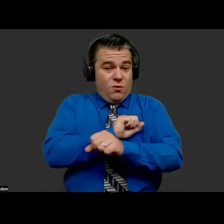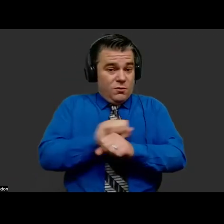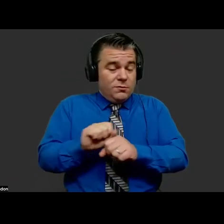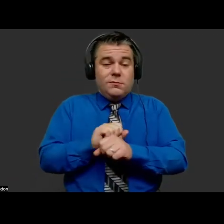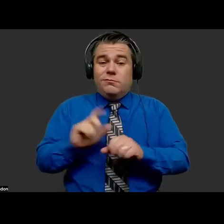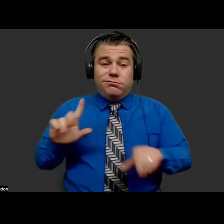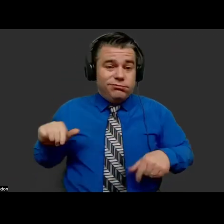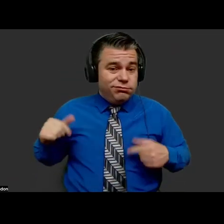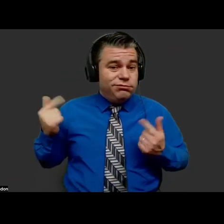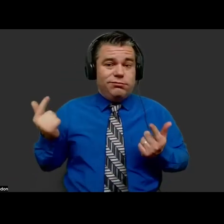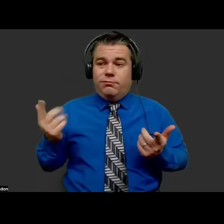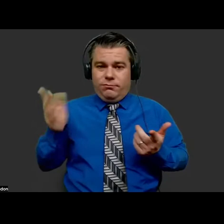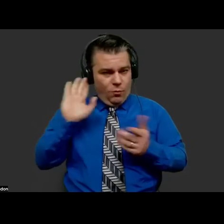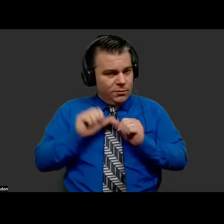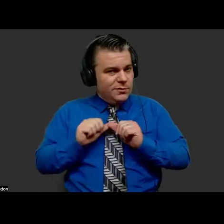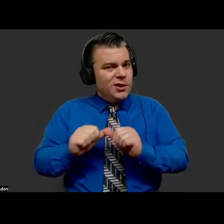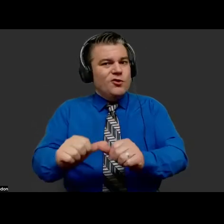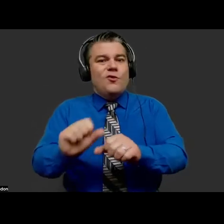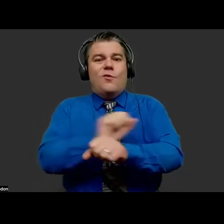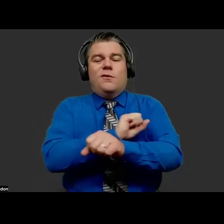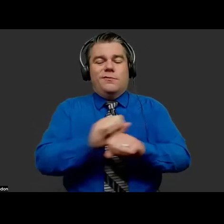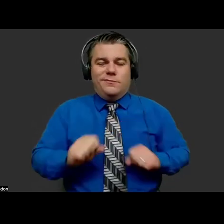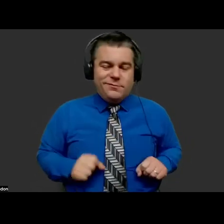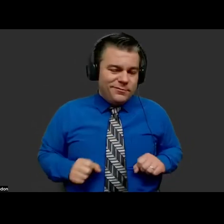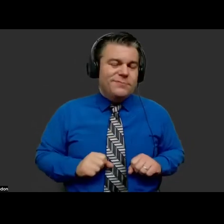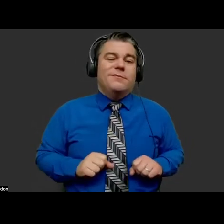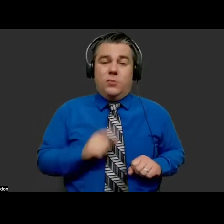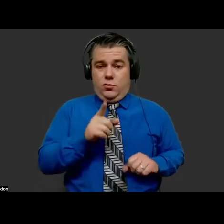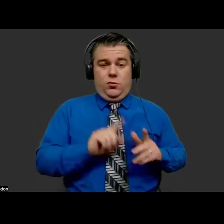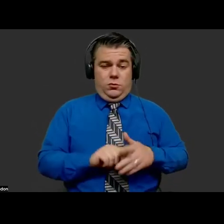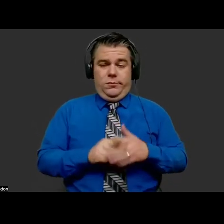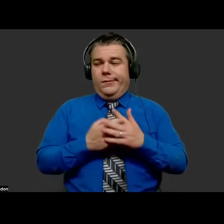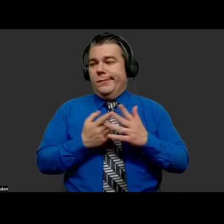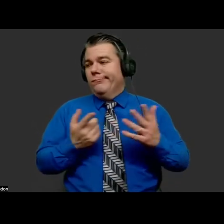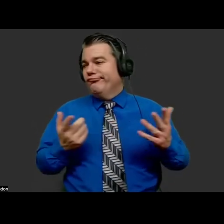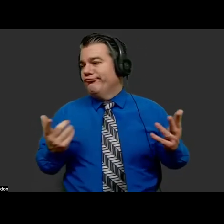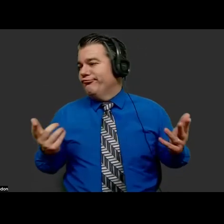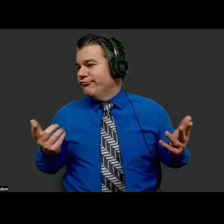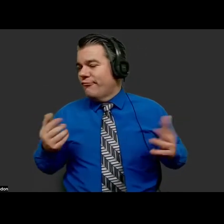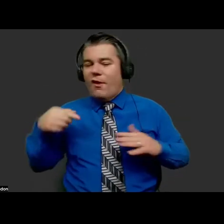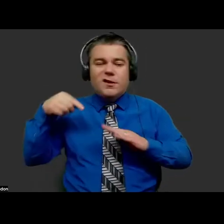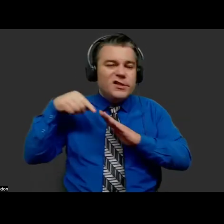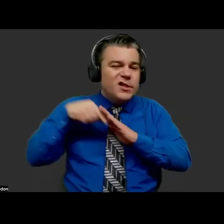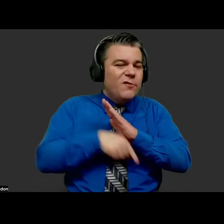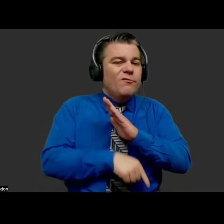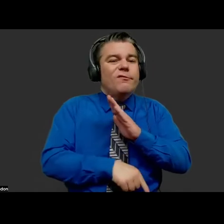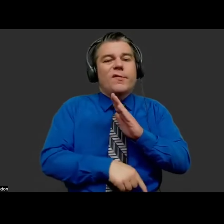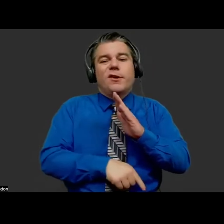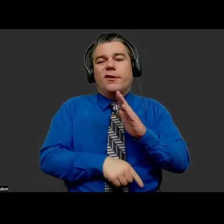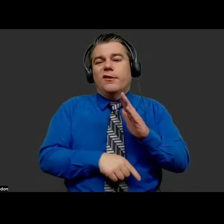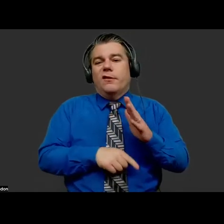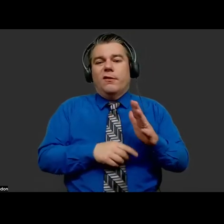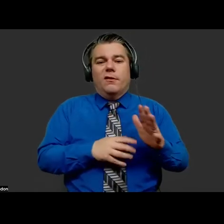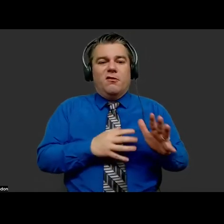worked, and it's why it's going to work. Because if you start getting into like this deep, stop